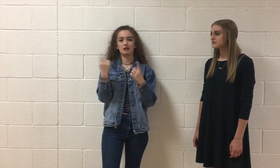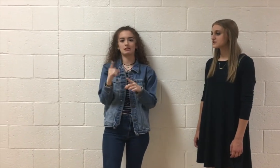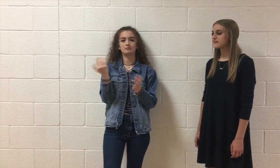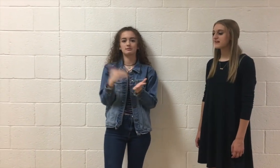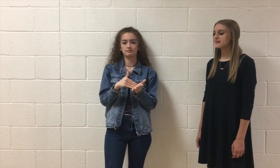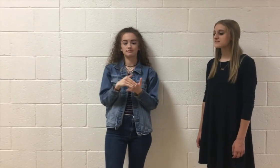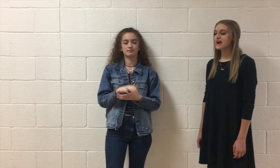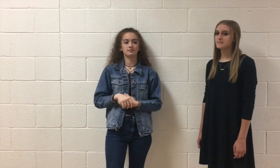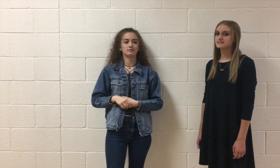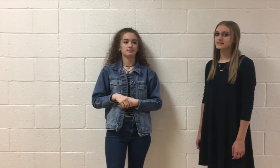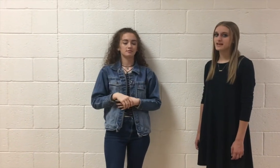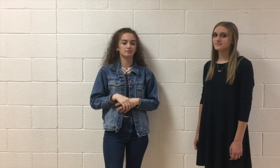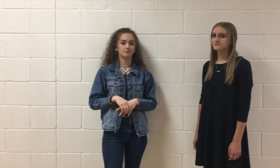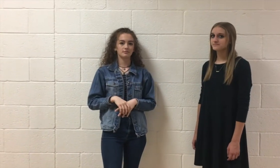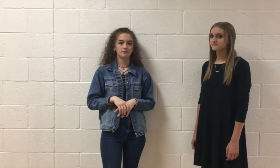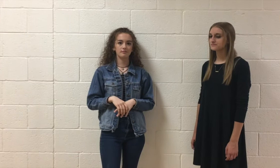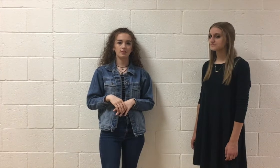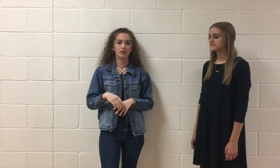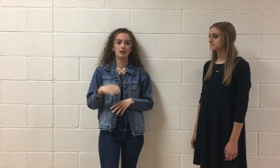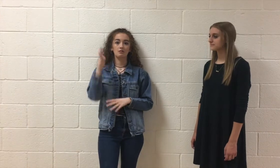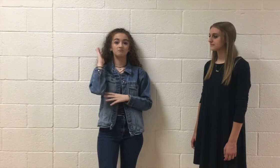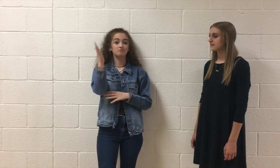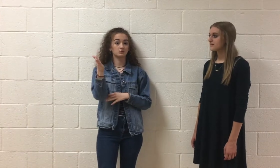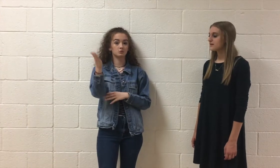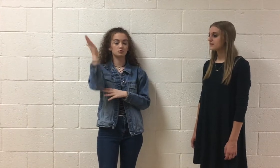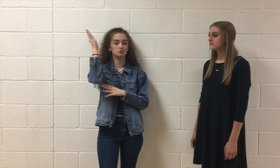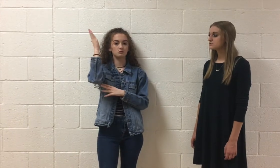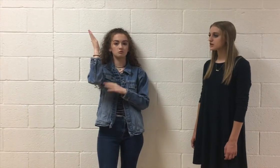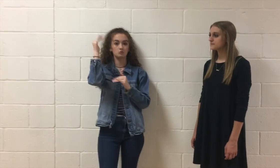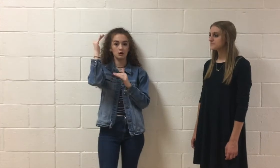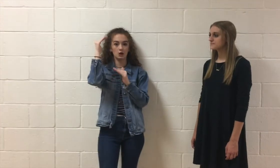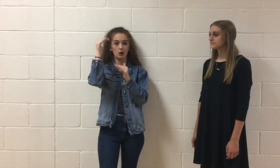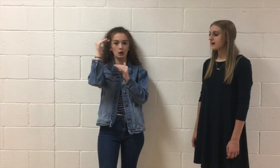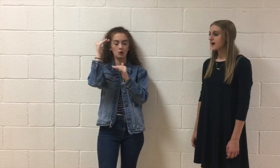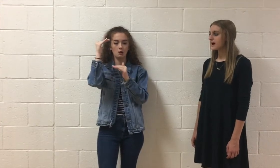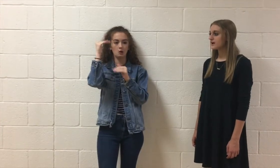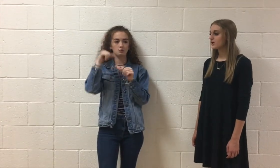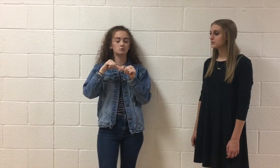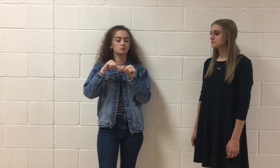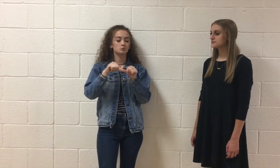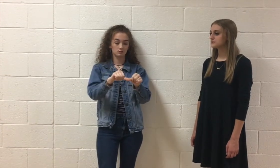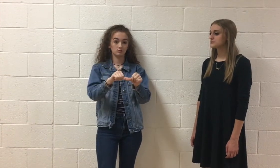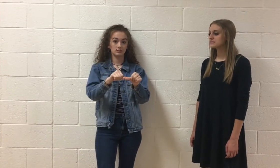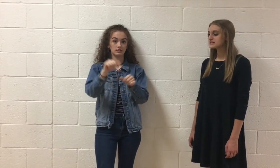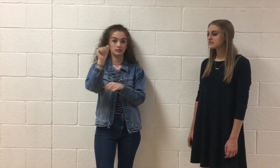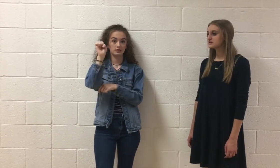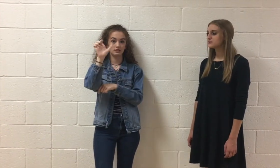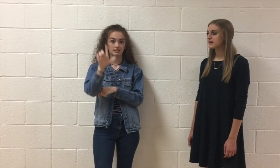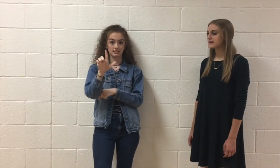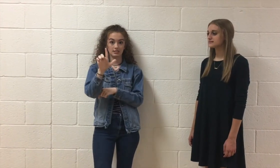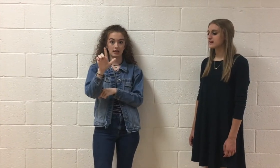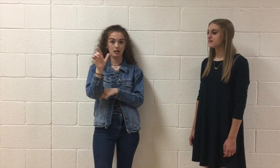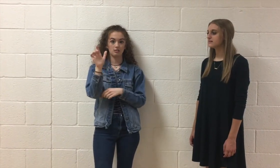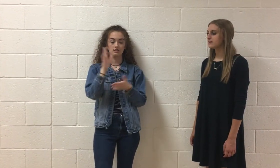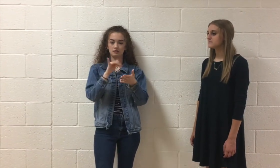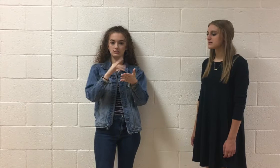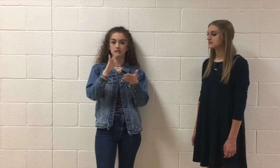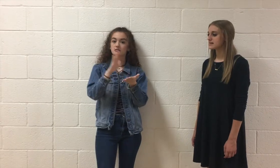so that never happens again. In the future, I hope to continue ASL, American Sign